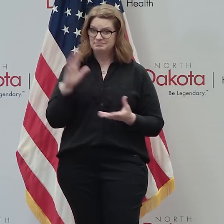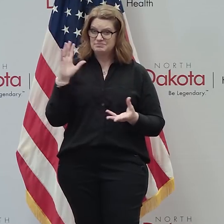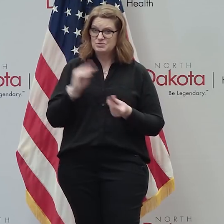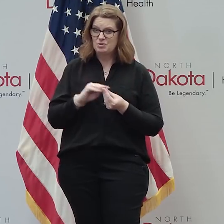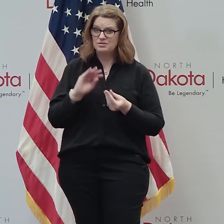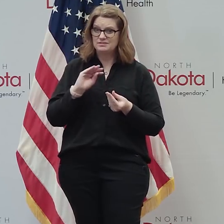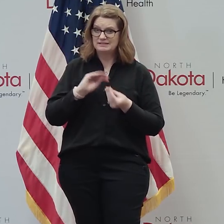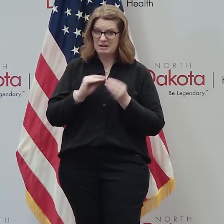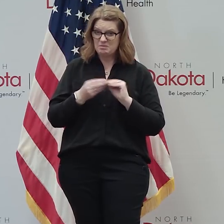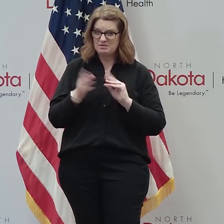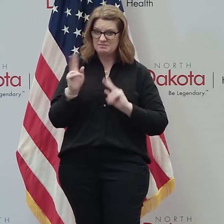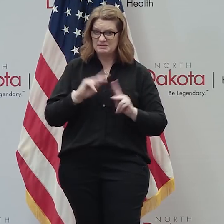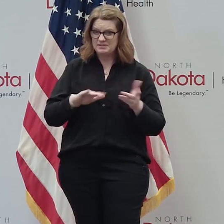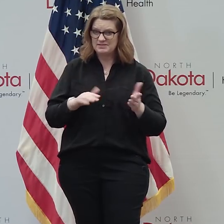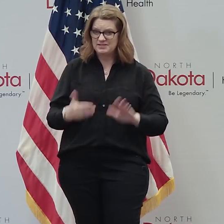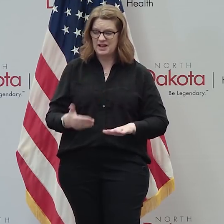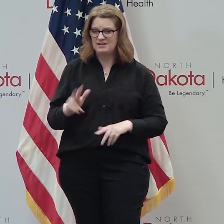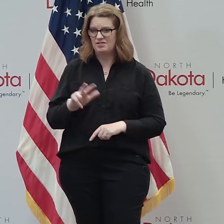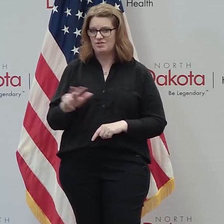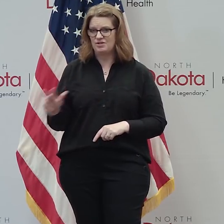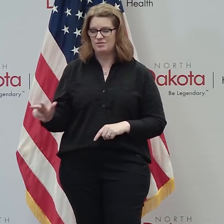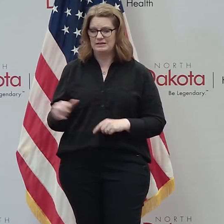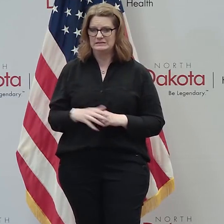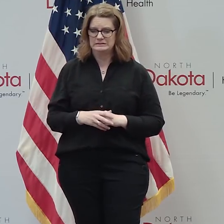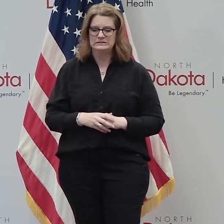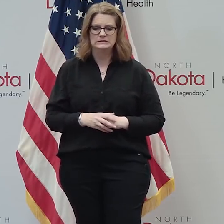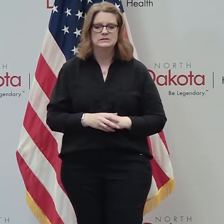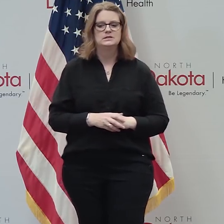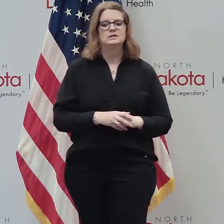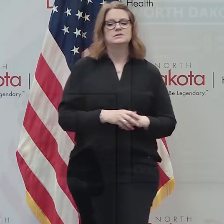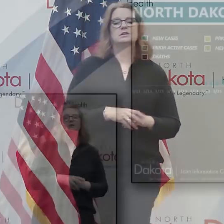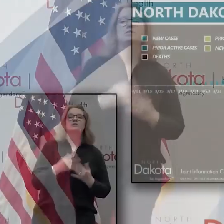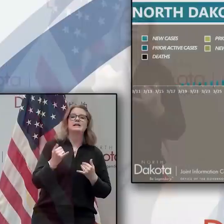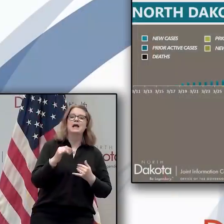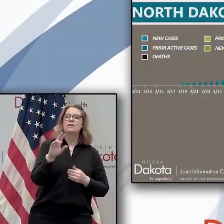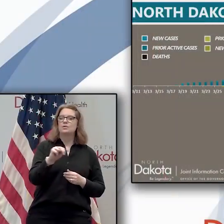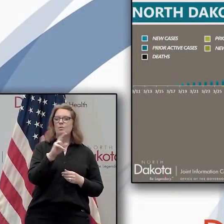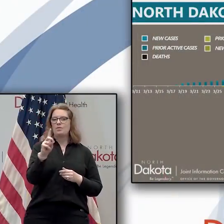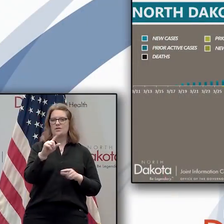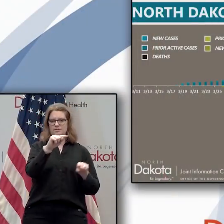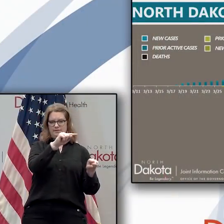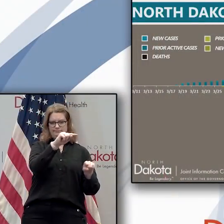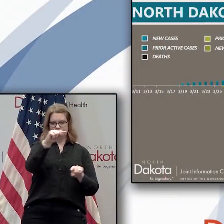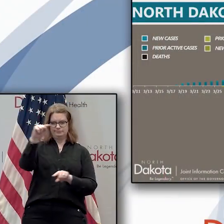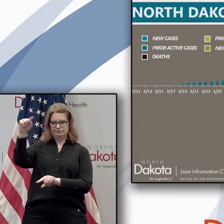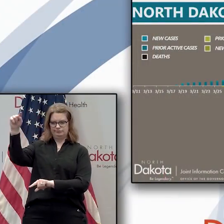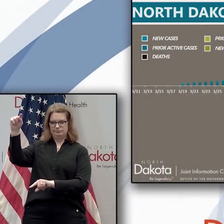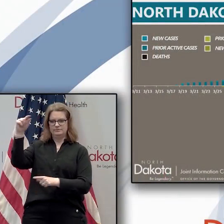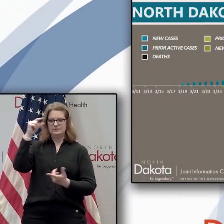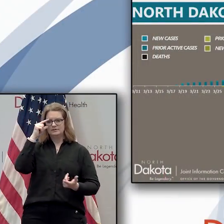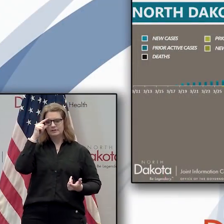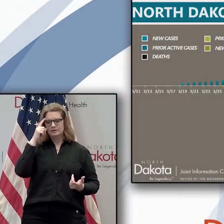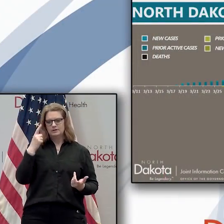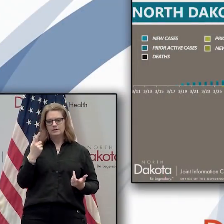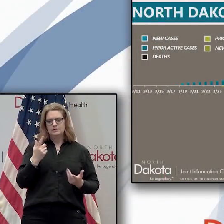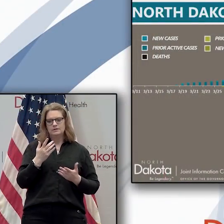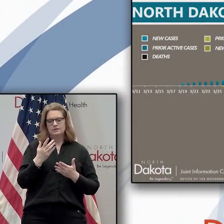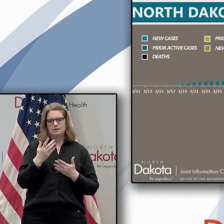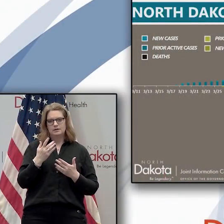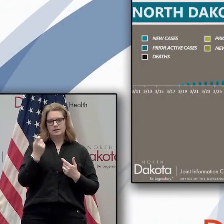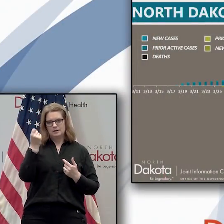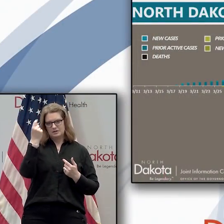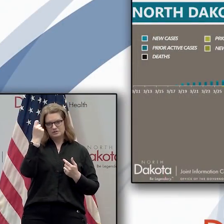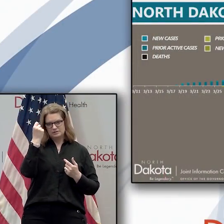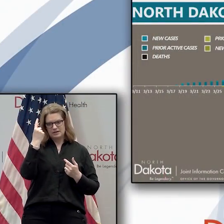Dakotans who've passed away. When we take a look at the North Dakota case trends, you can see more clearly that part of the reason why we had a drop